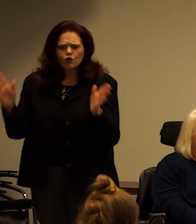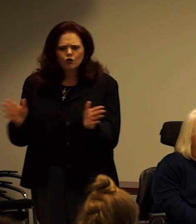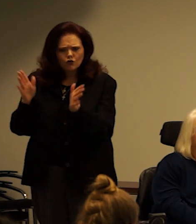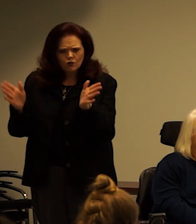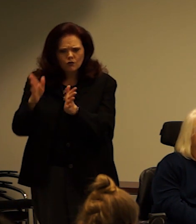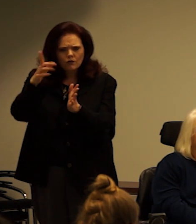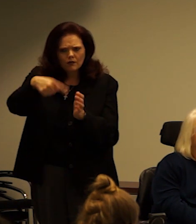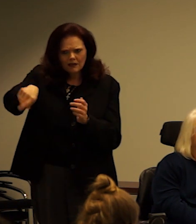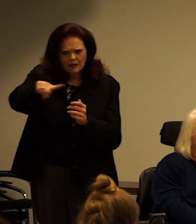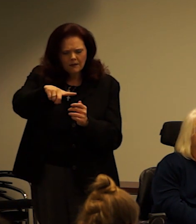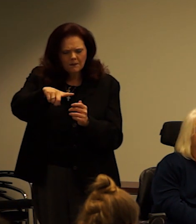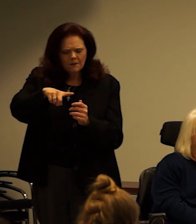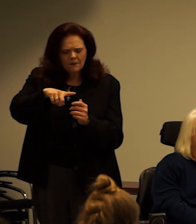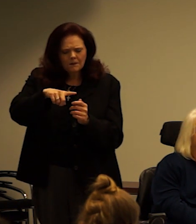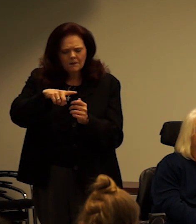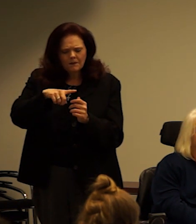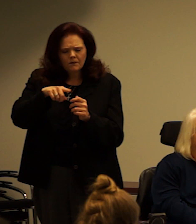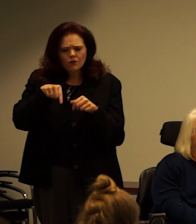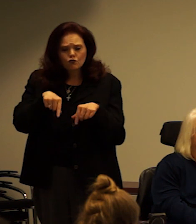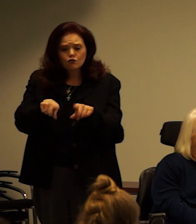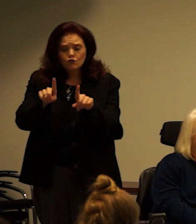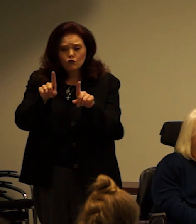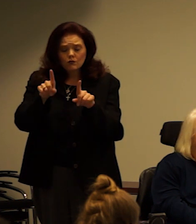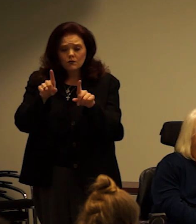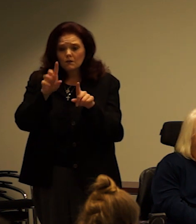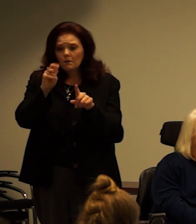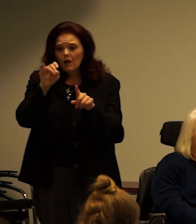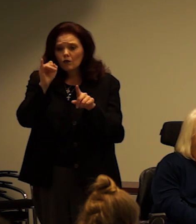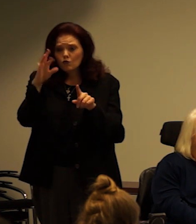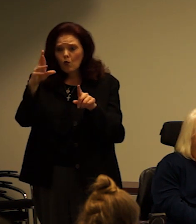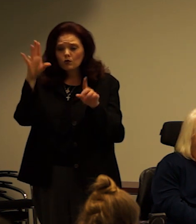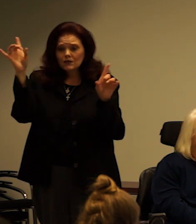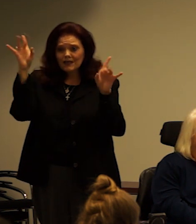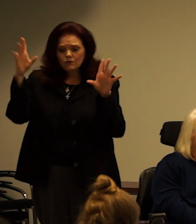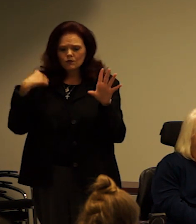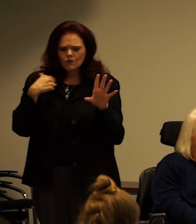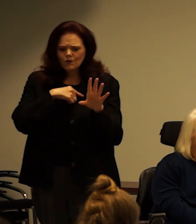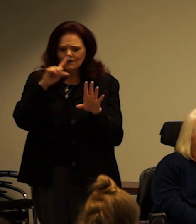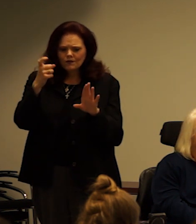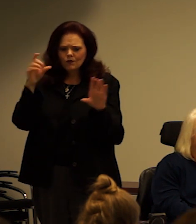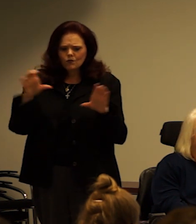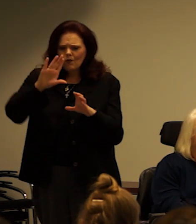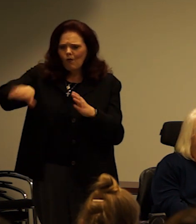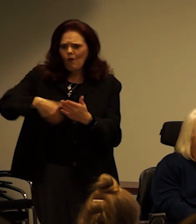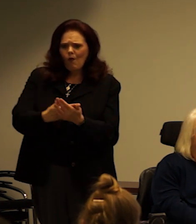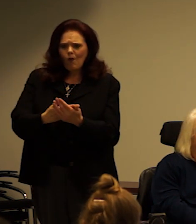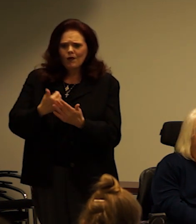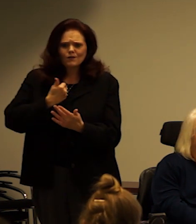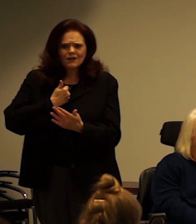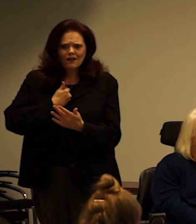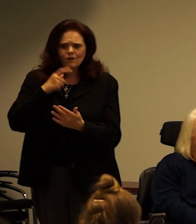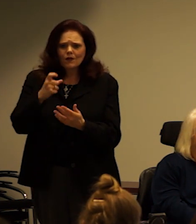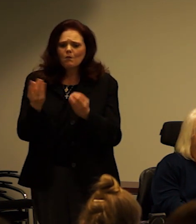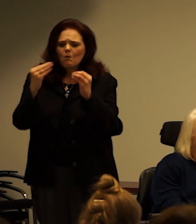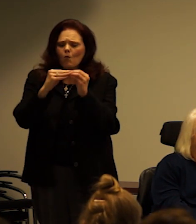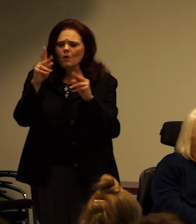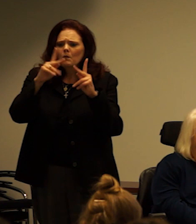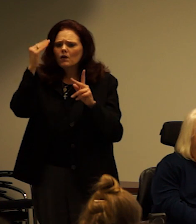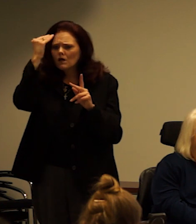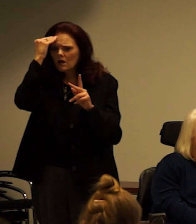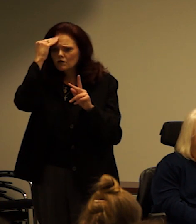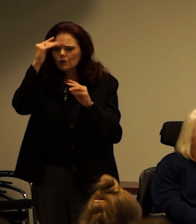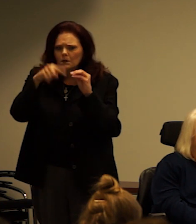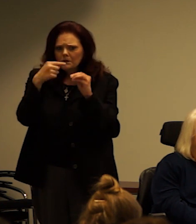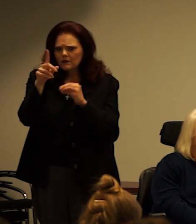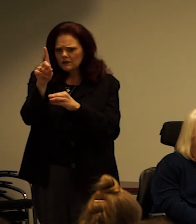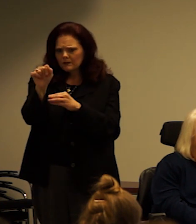them. In the event of a major disaster, we can't do it all by ourselves. We need more people who are knowledgeable about the